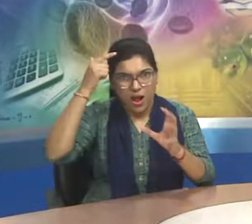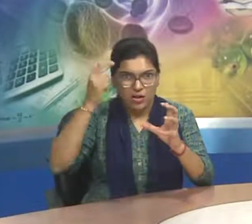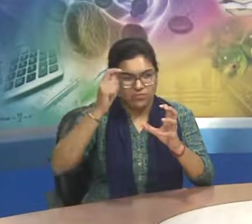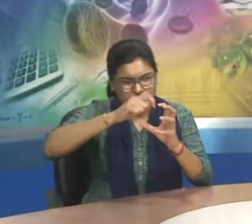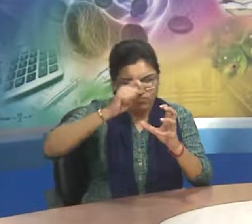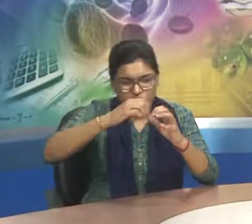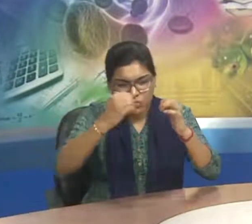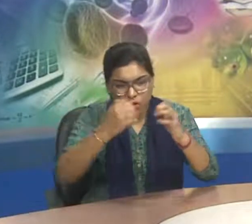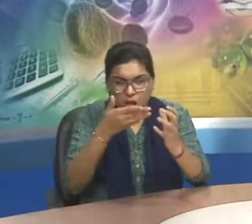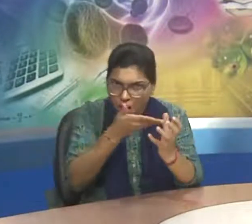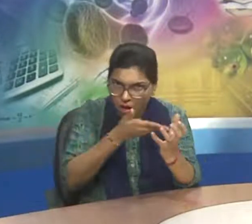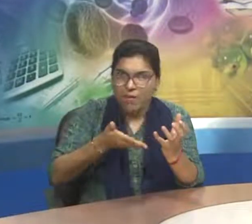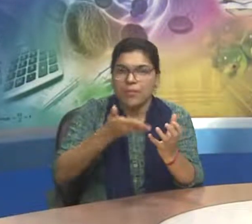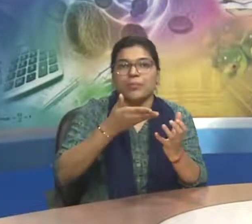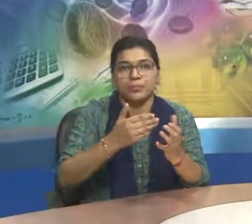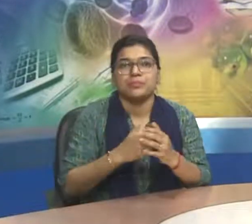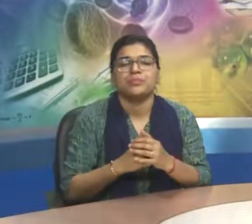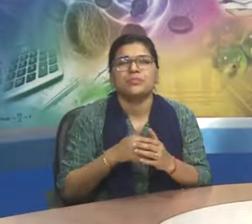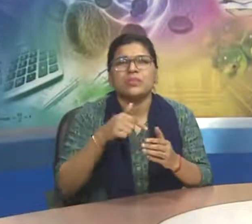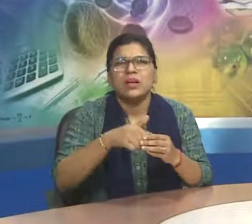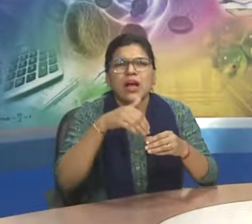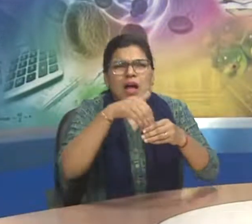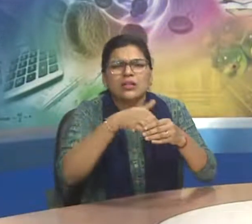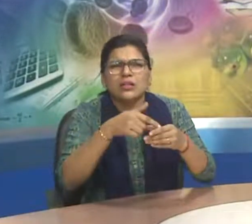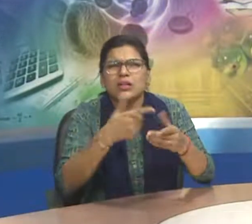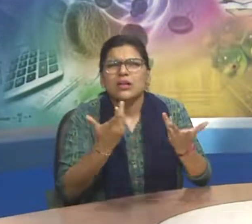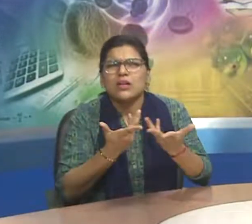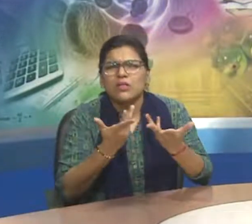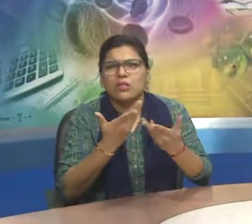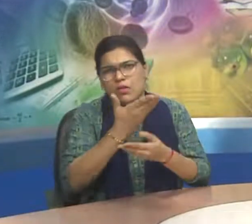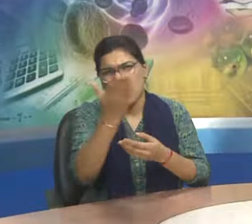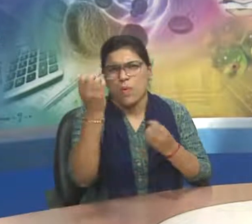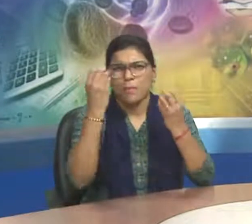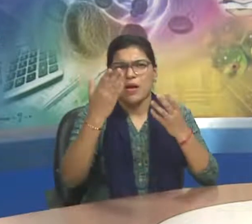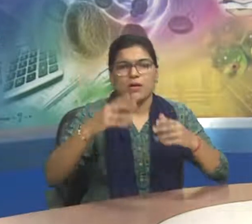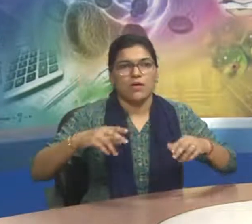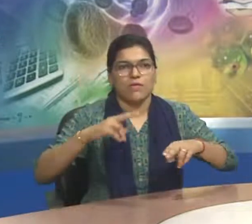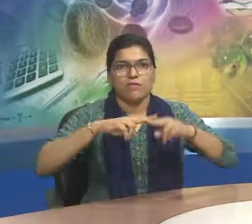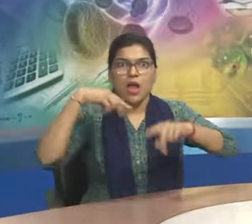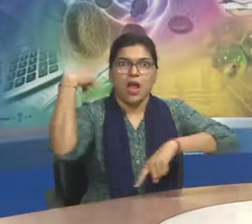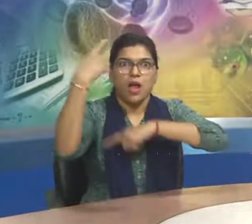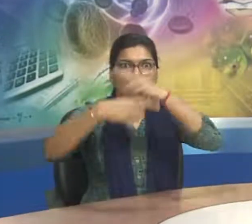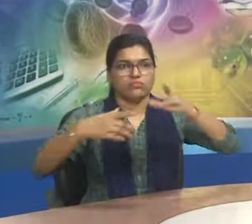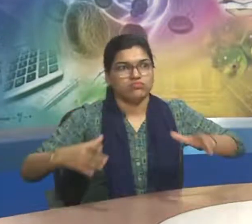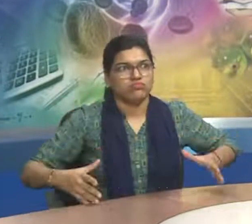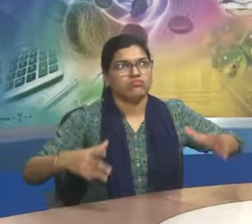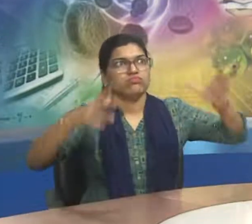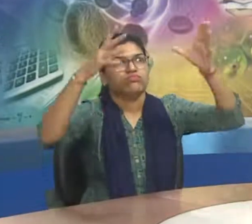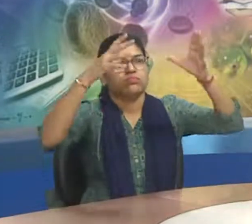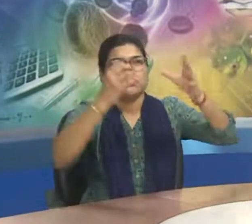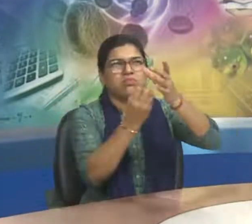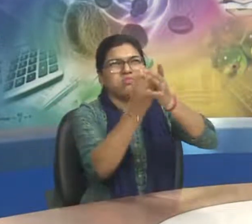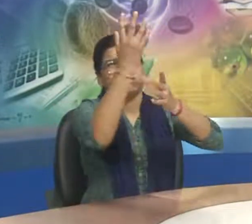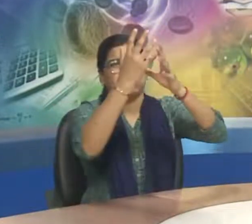This is used for industrial containers, electric wires, and it is also used in